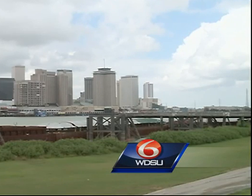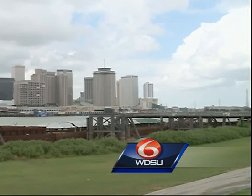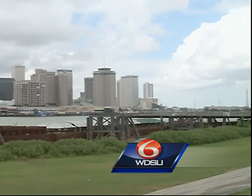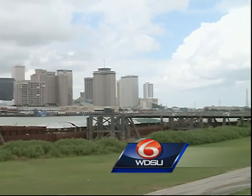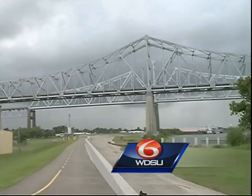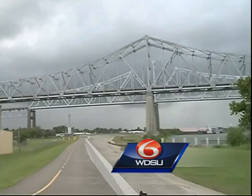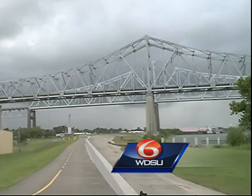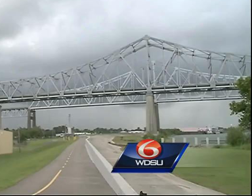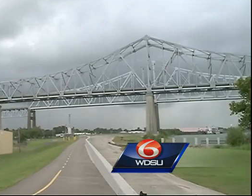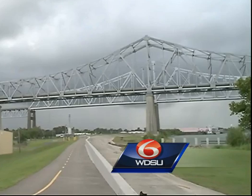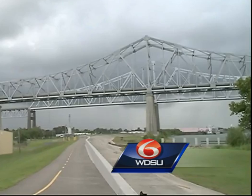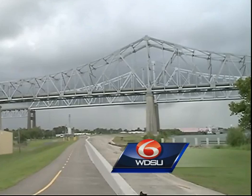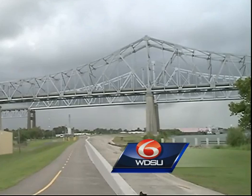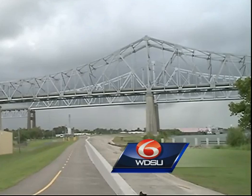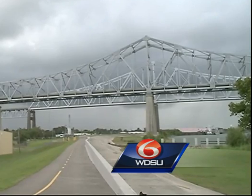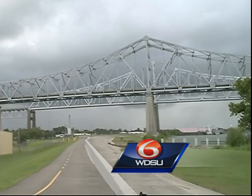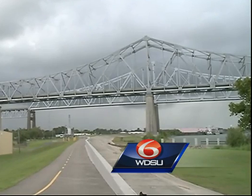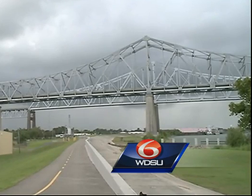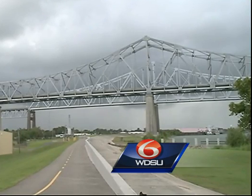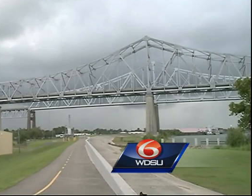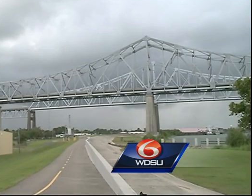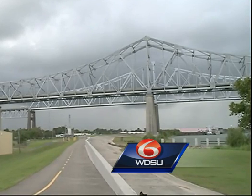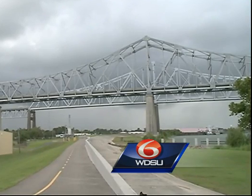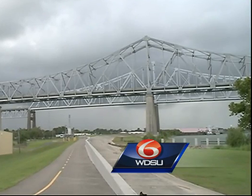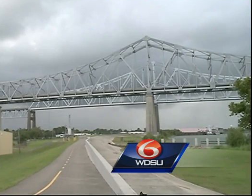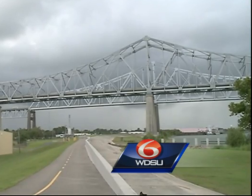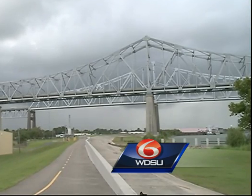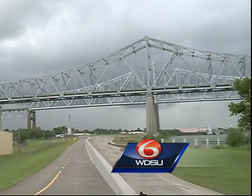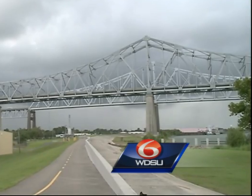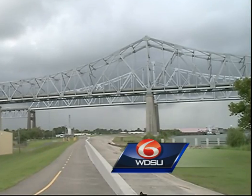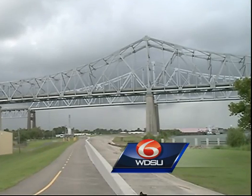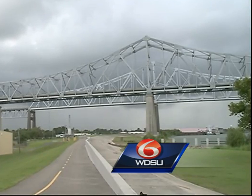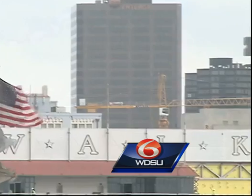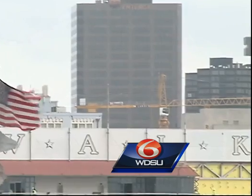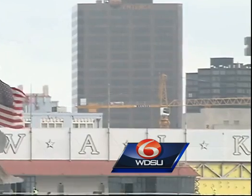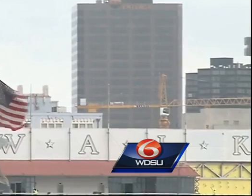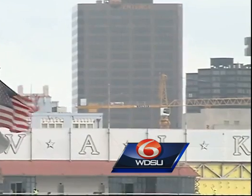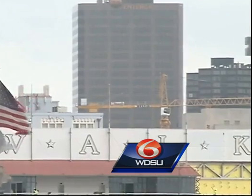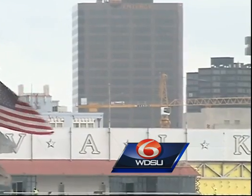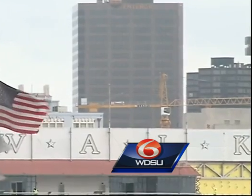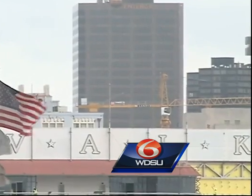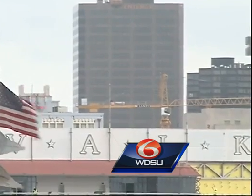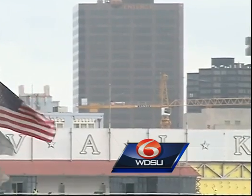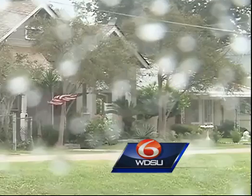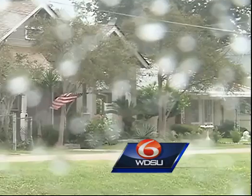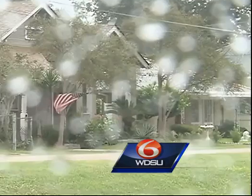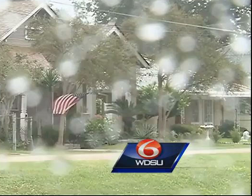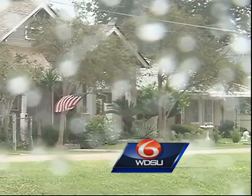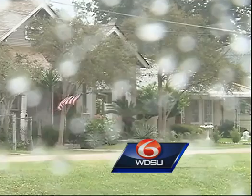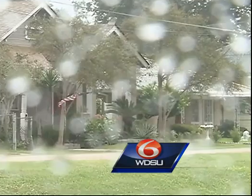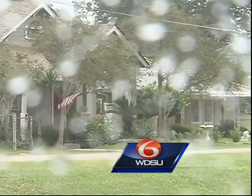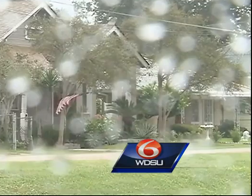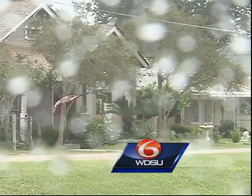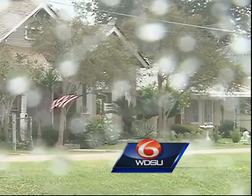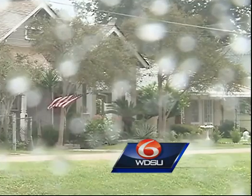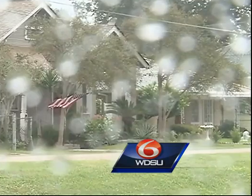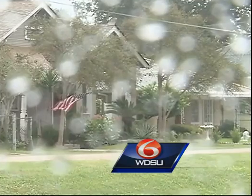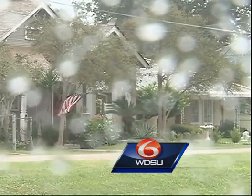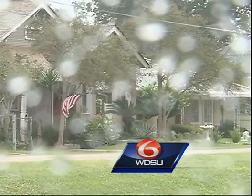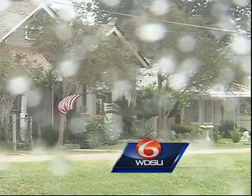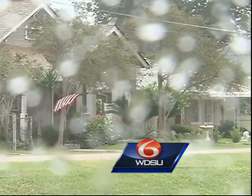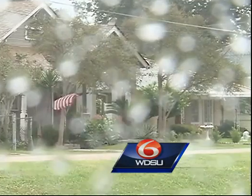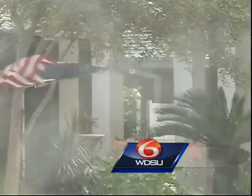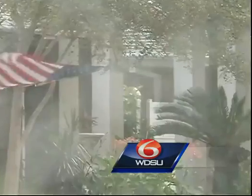not expecting her to make a major impact on the city, the mayor said we should expect gusty winds, potentially flooding rains